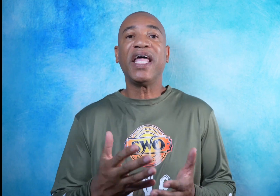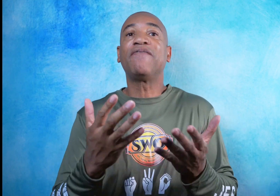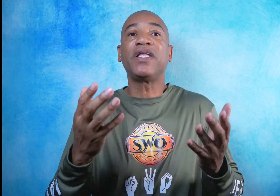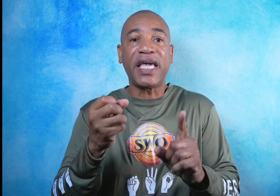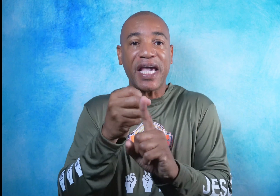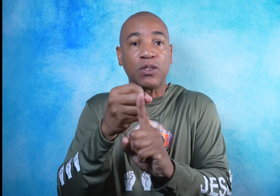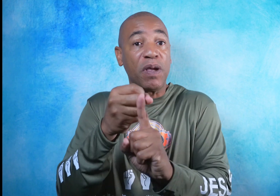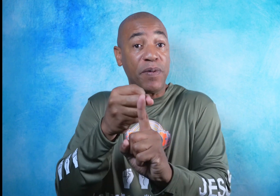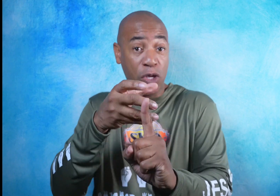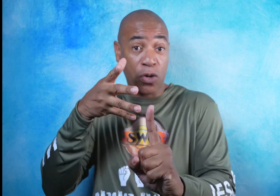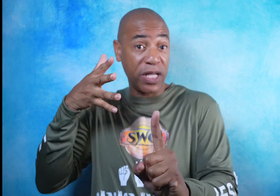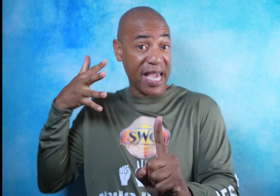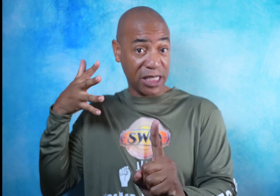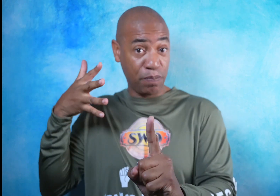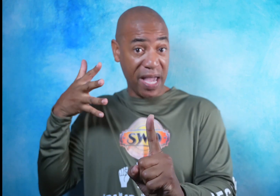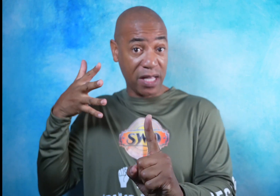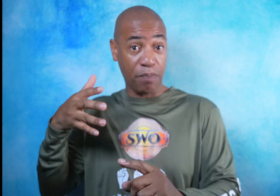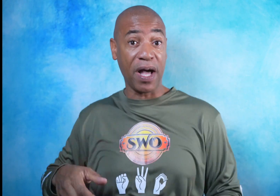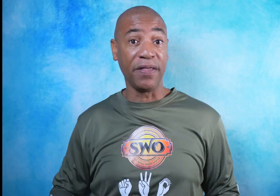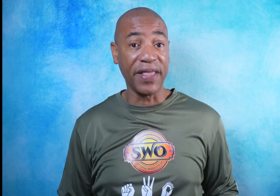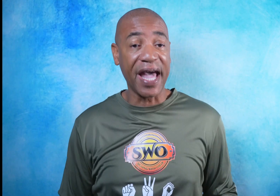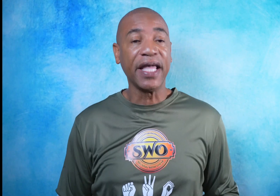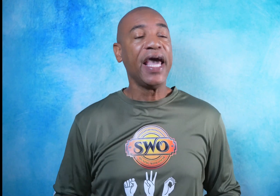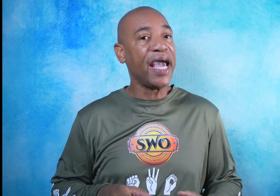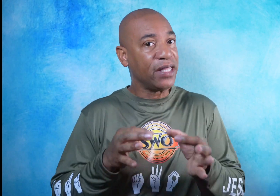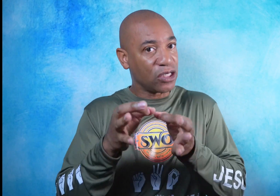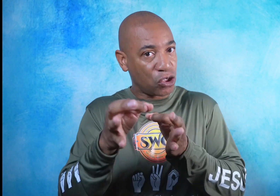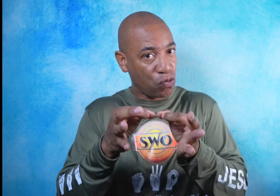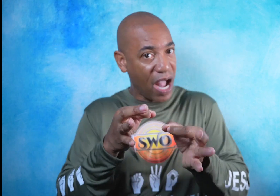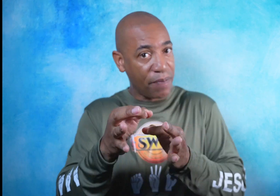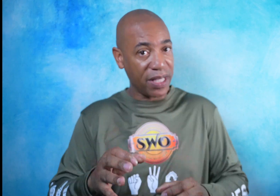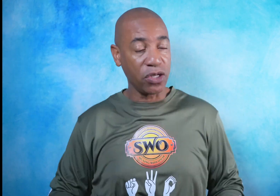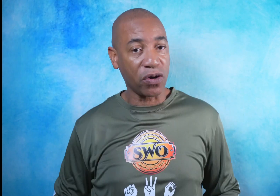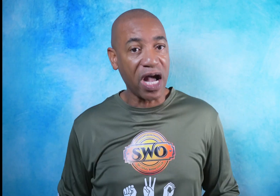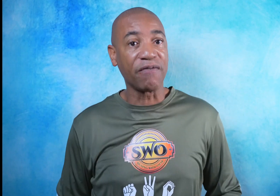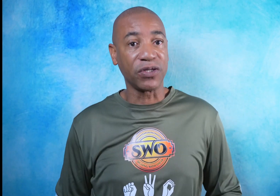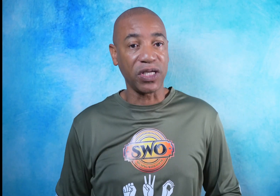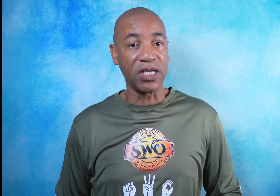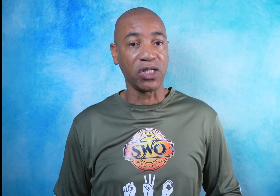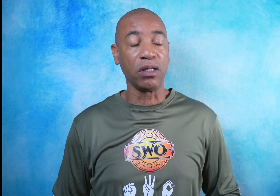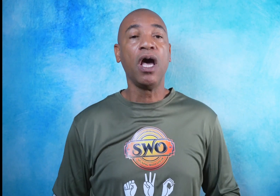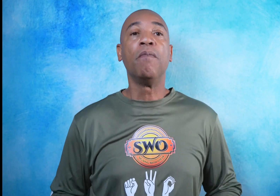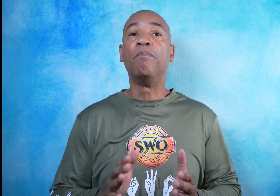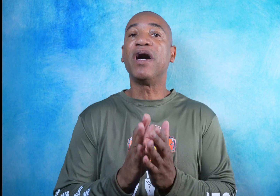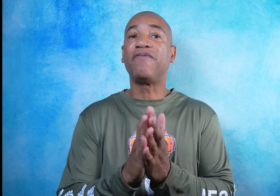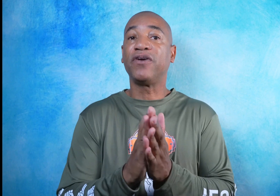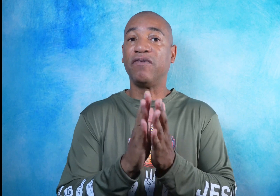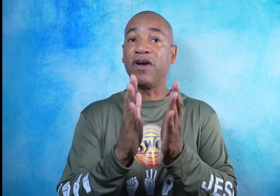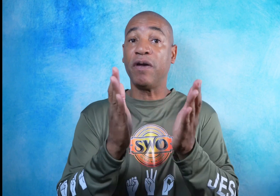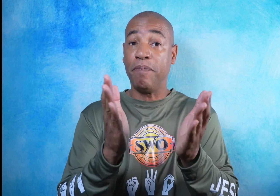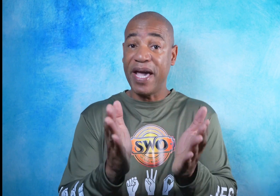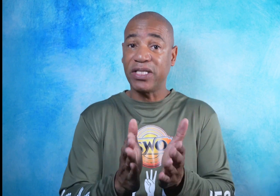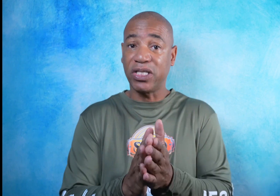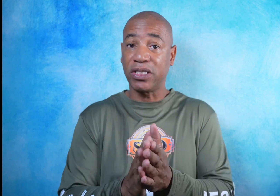whatever the case may be, you're going to expand upon that and describe it in your conversation. But for the very basics